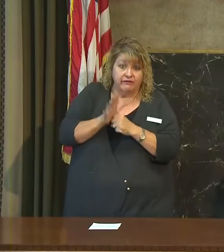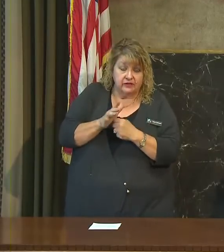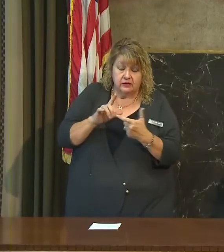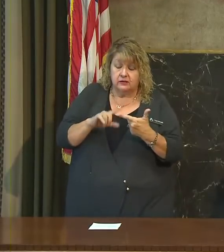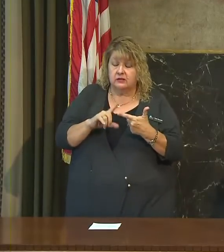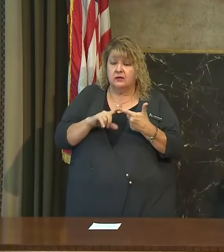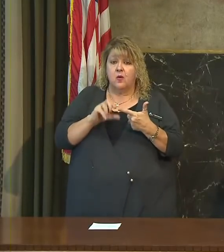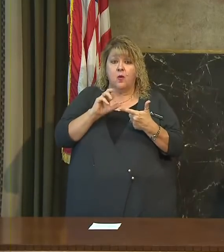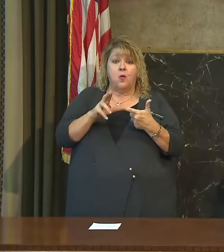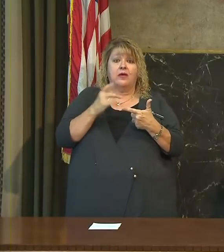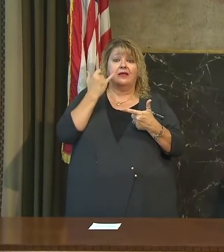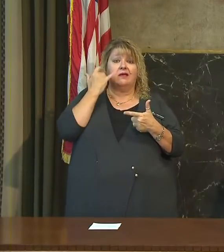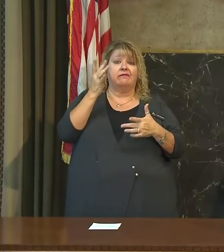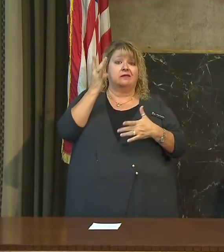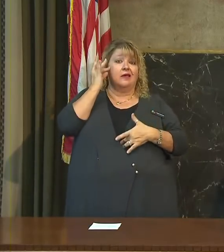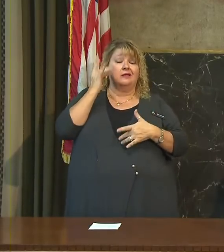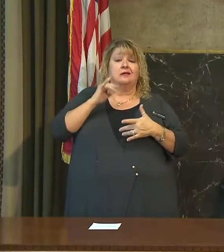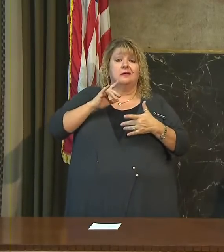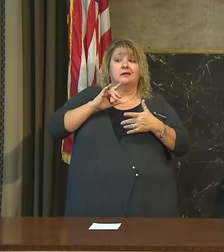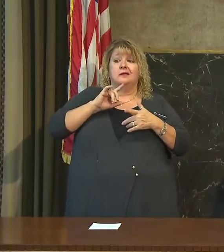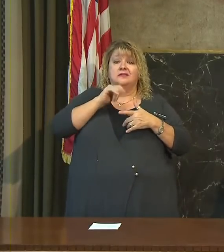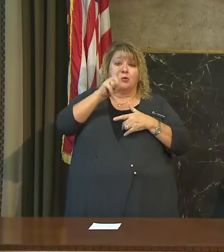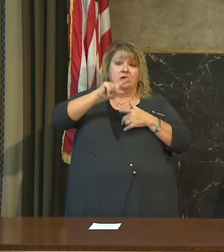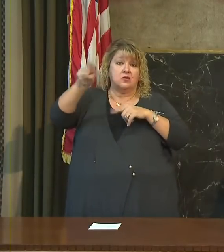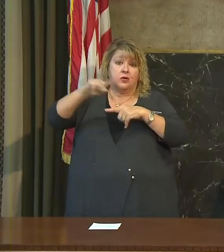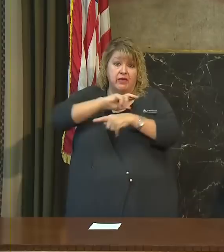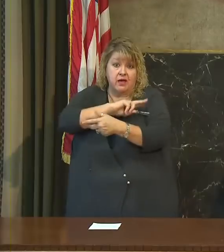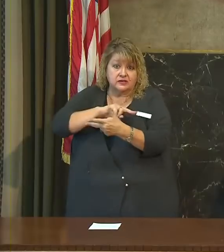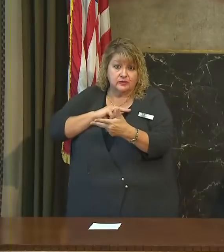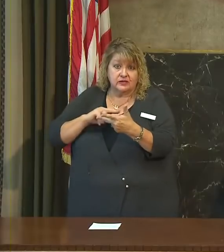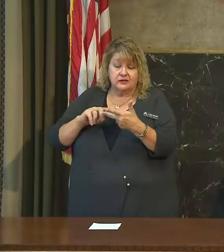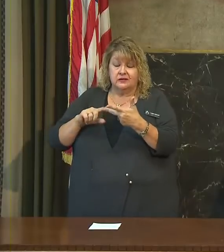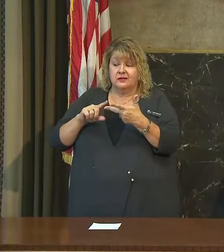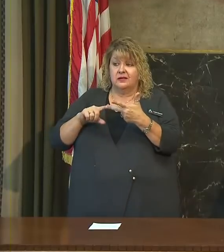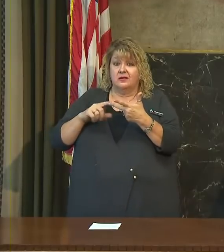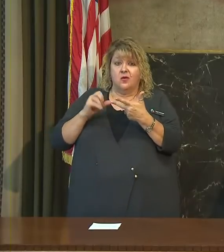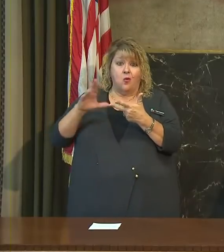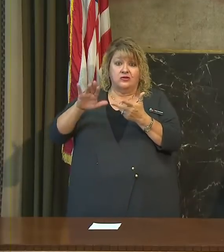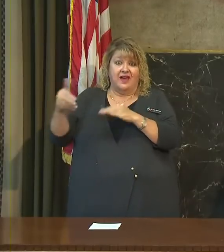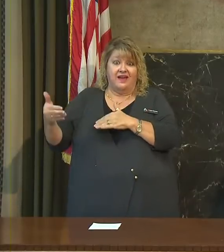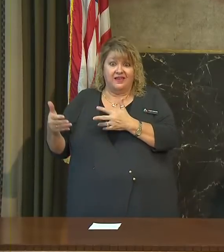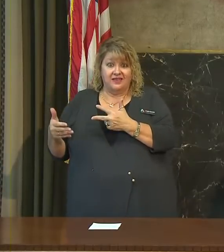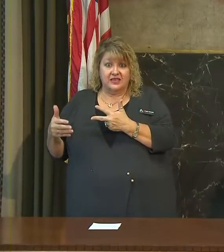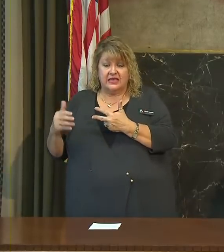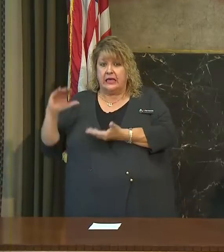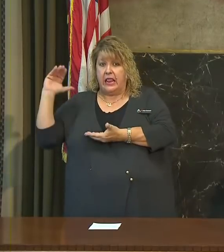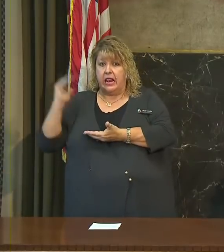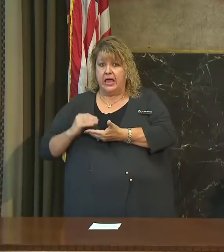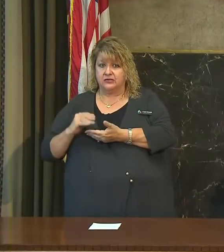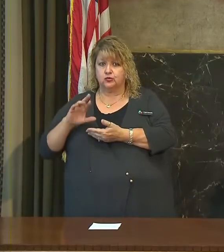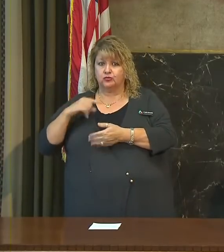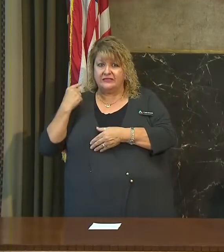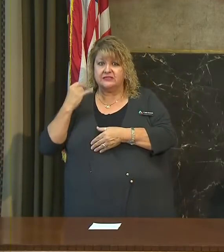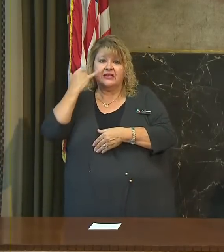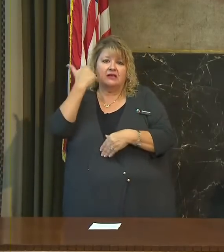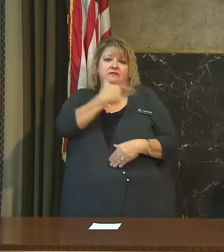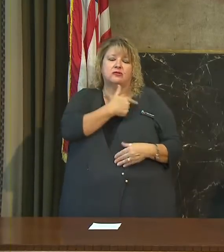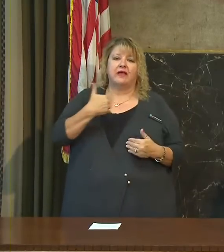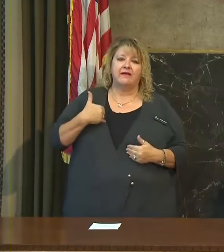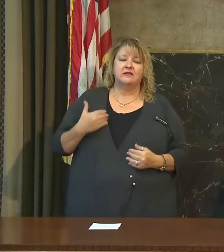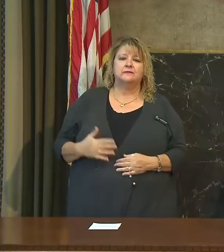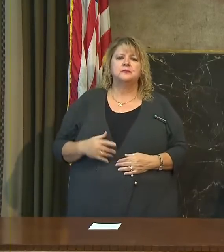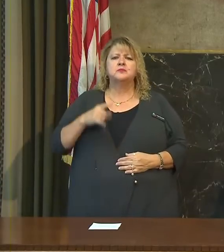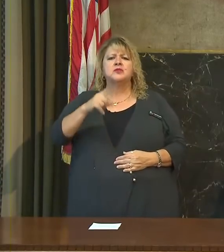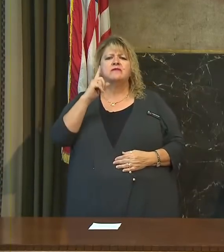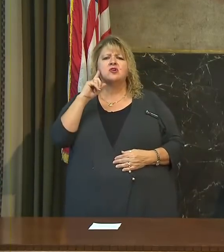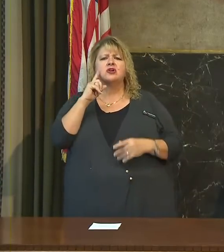no question about that. Last week, you heard from Dr. Catherine O'Neill, the medical director of Our Lady of